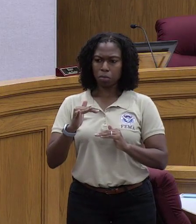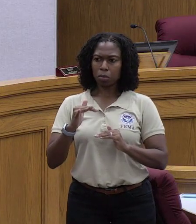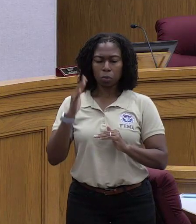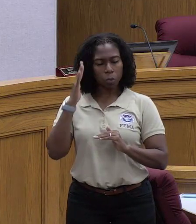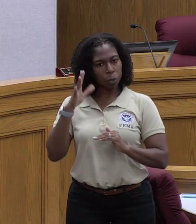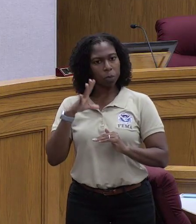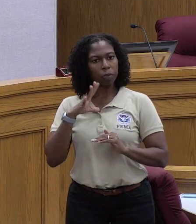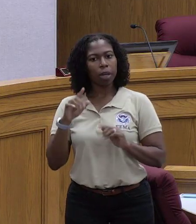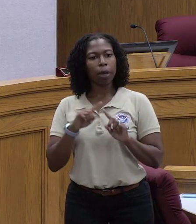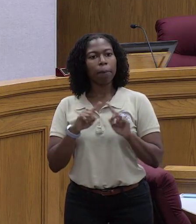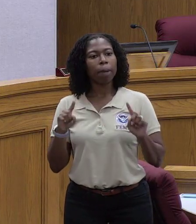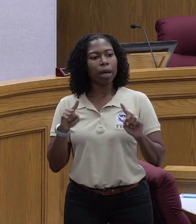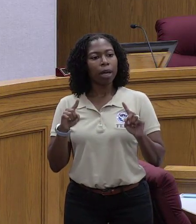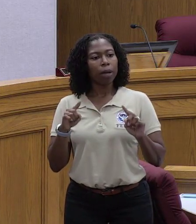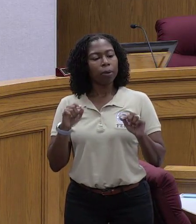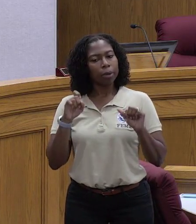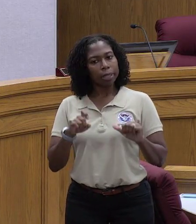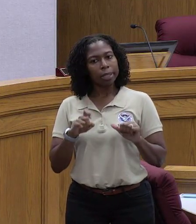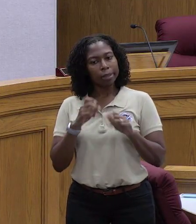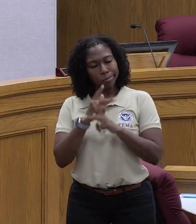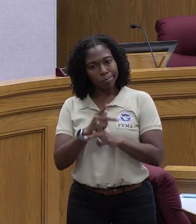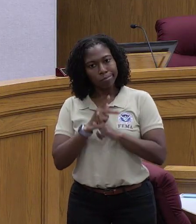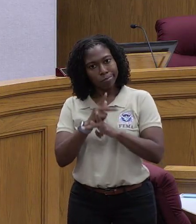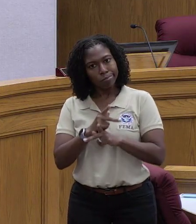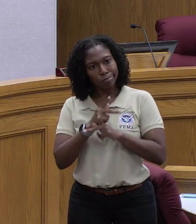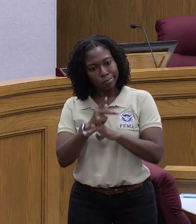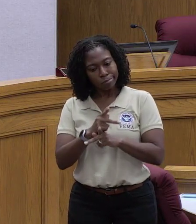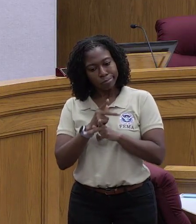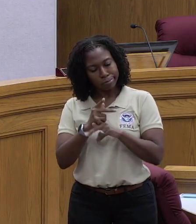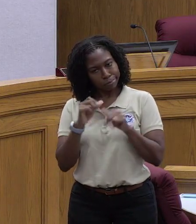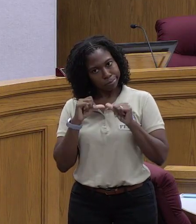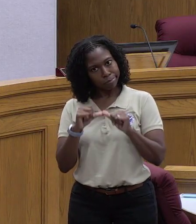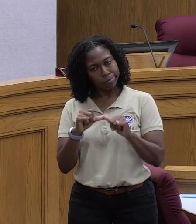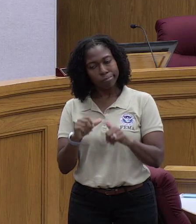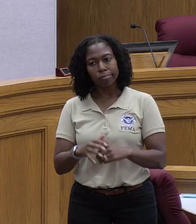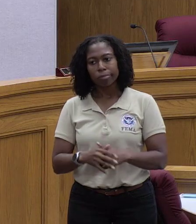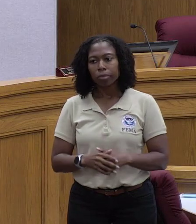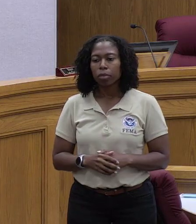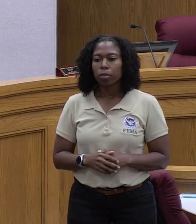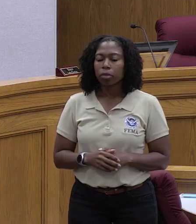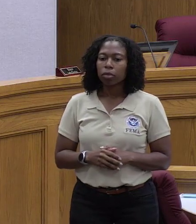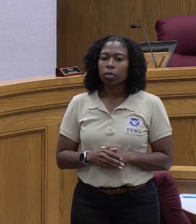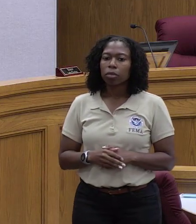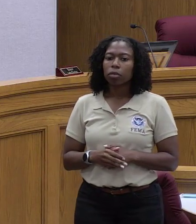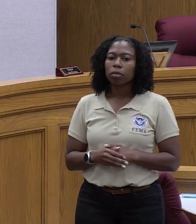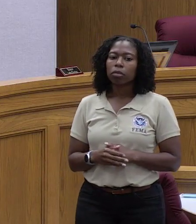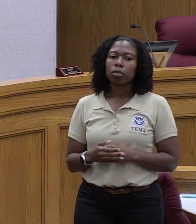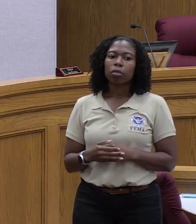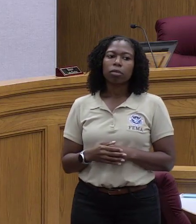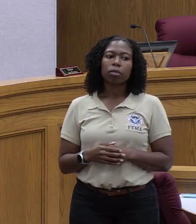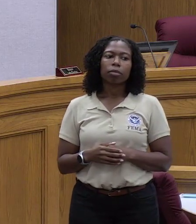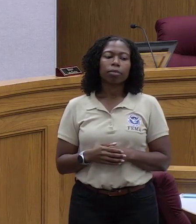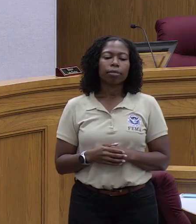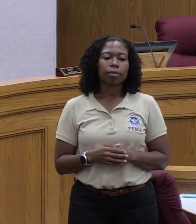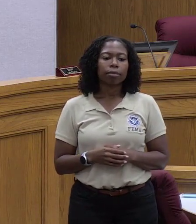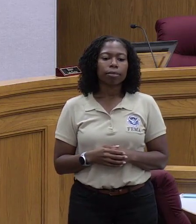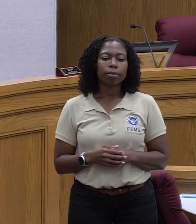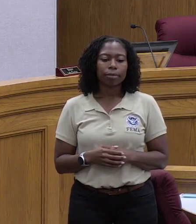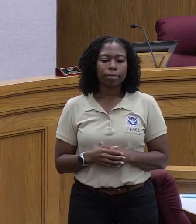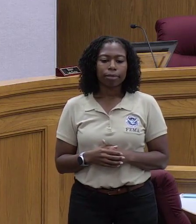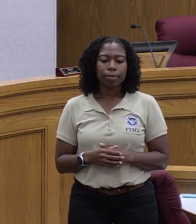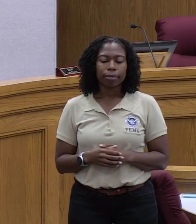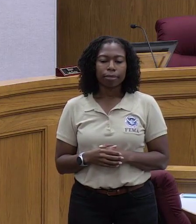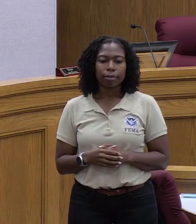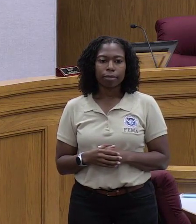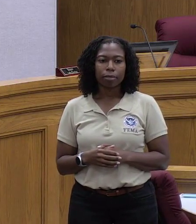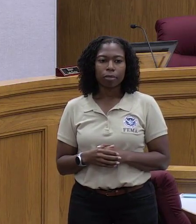bands to make sure that we don't get areas that are inundated. A couple of things